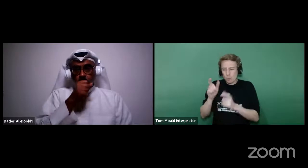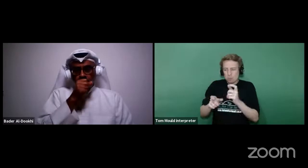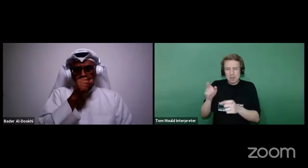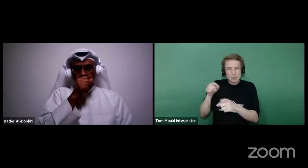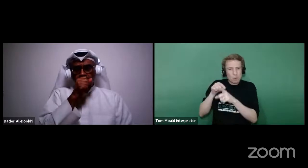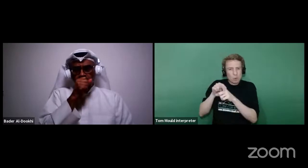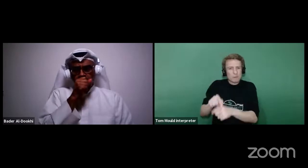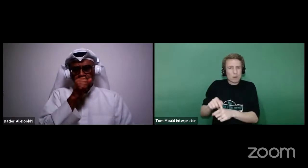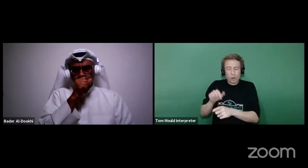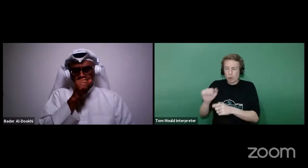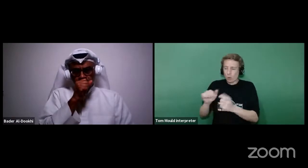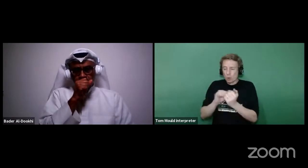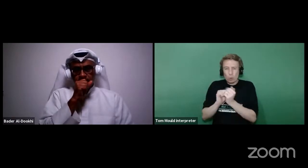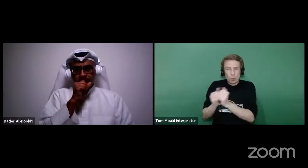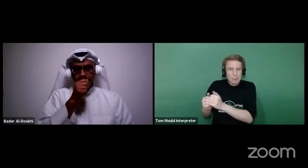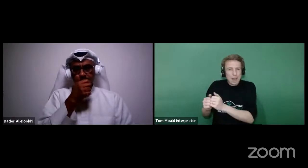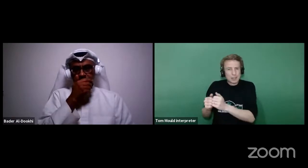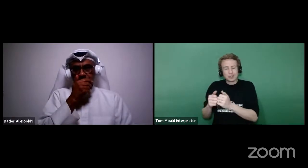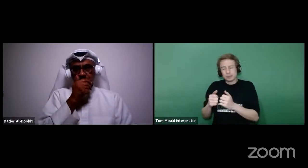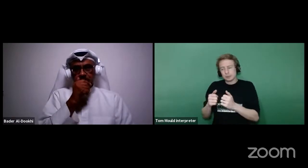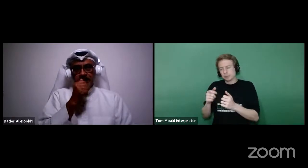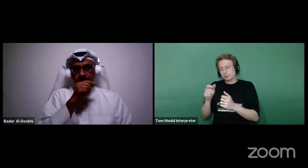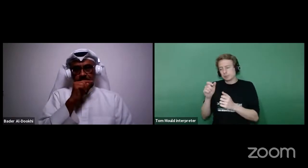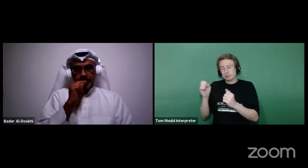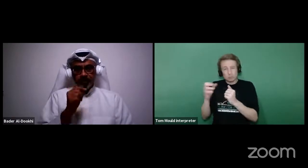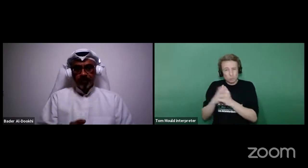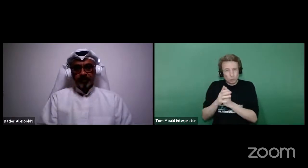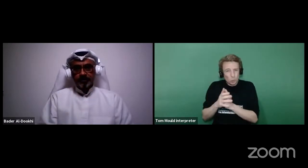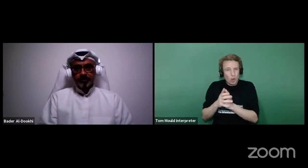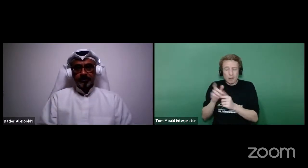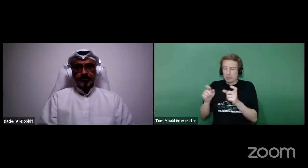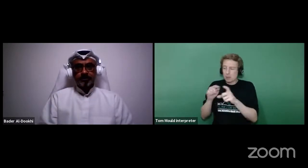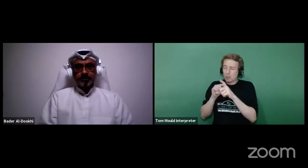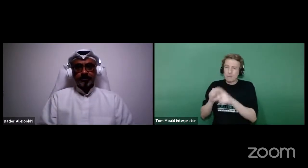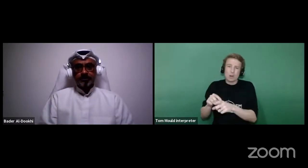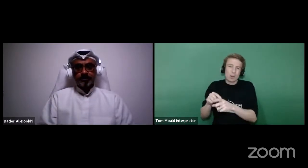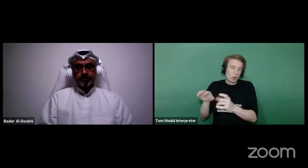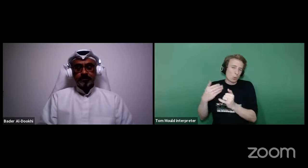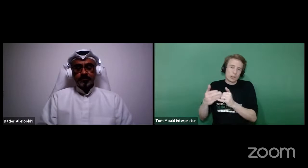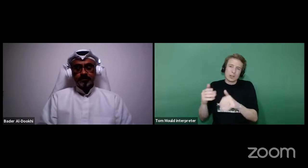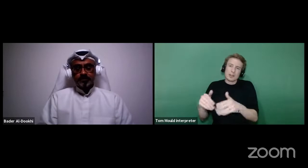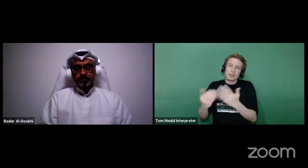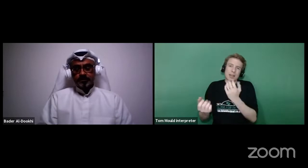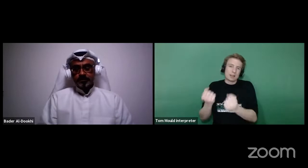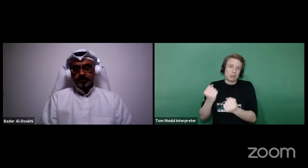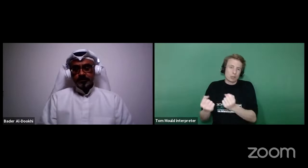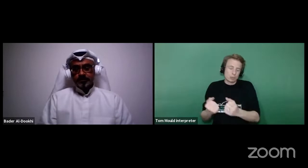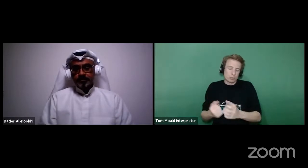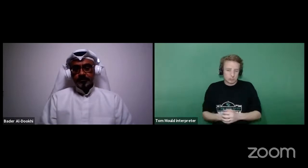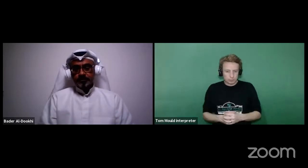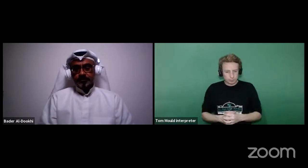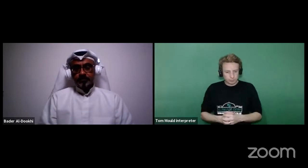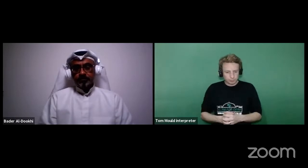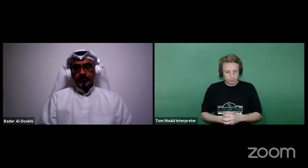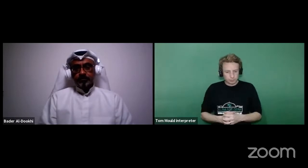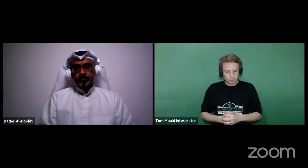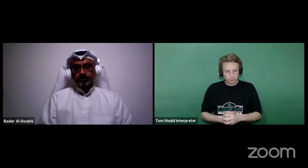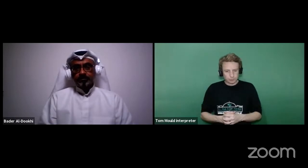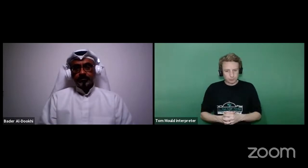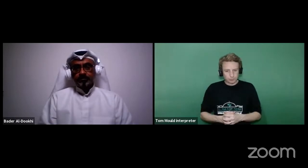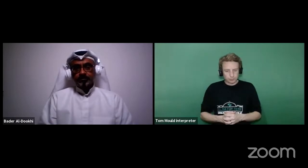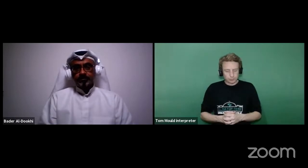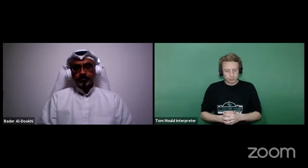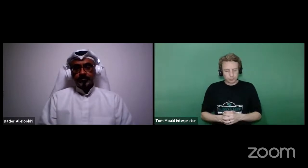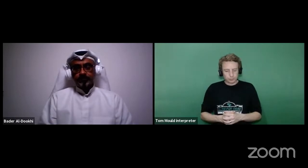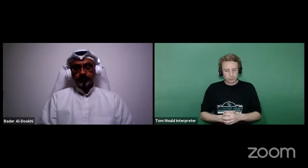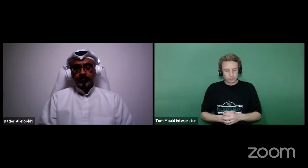his companions and his wives and those who follow them to the day of resurrection. Tonight's lecture